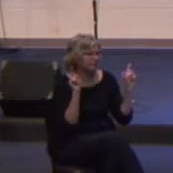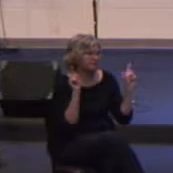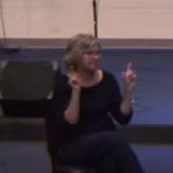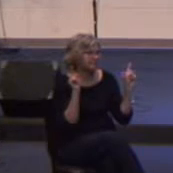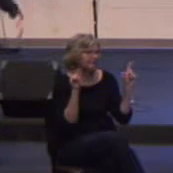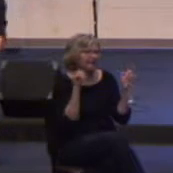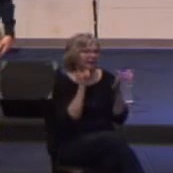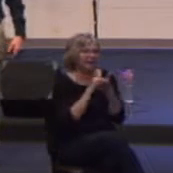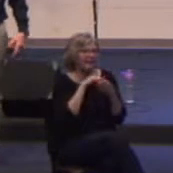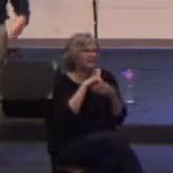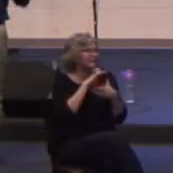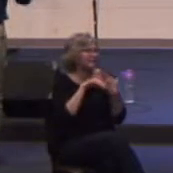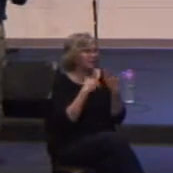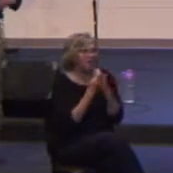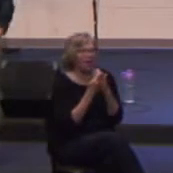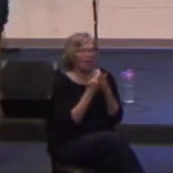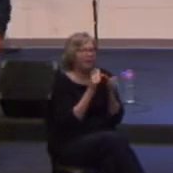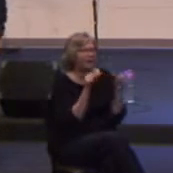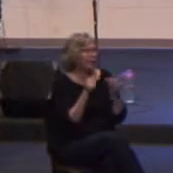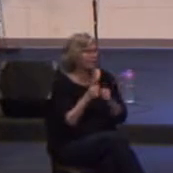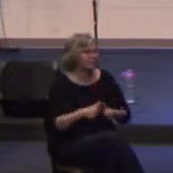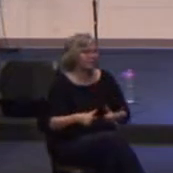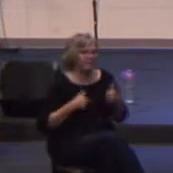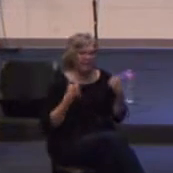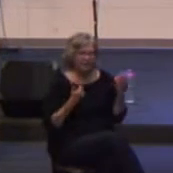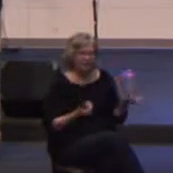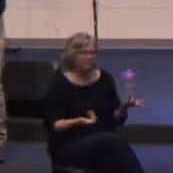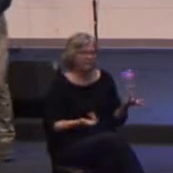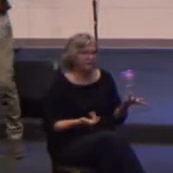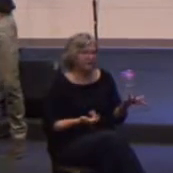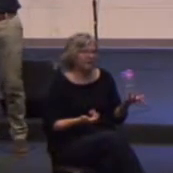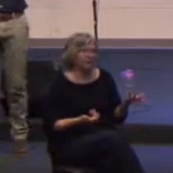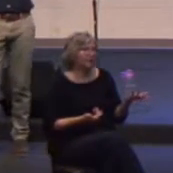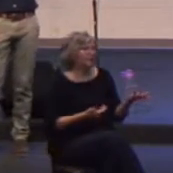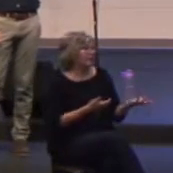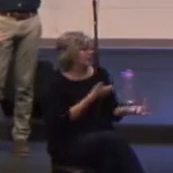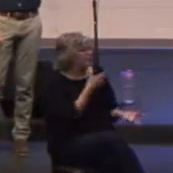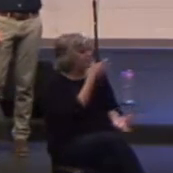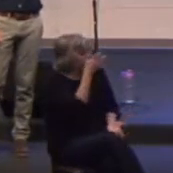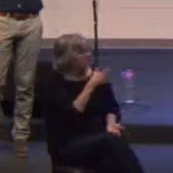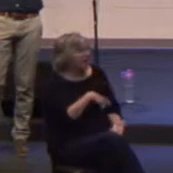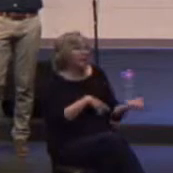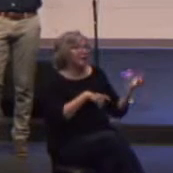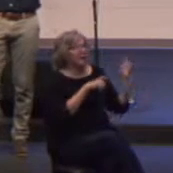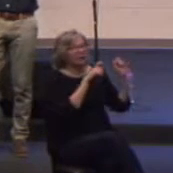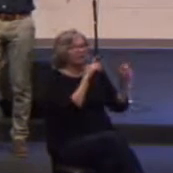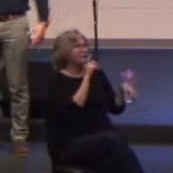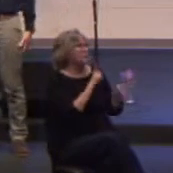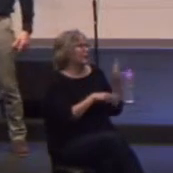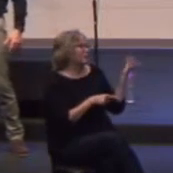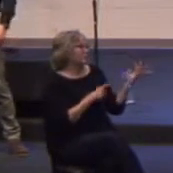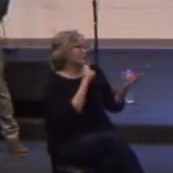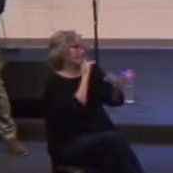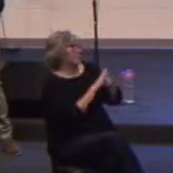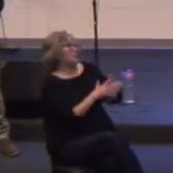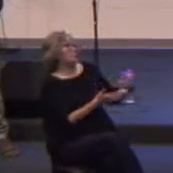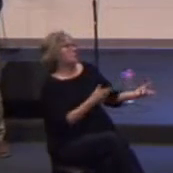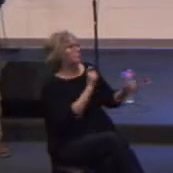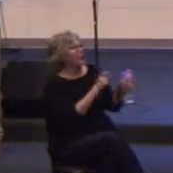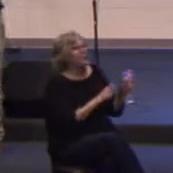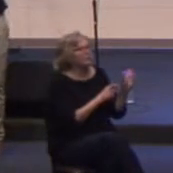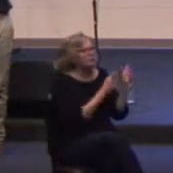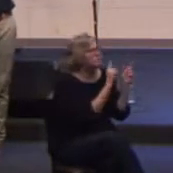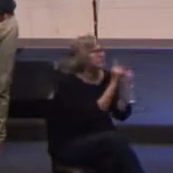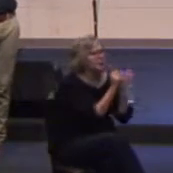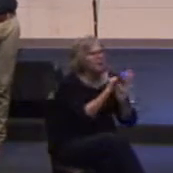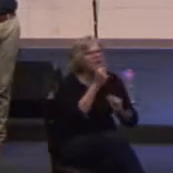life. If you're going to parent your kids, you can't just try really hard to do it. You got to get with some other parents. You got to go out on date nights so you have the sanity to parent. You need to read books.